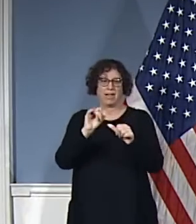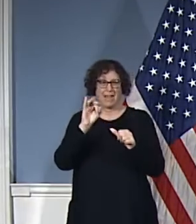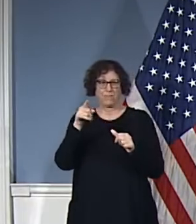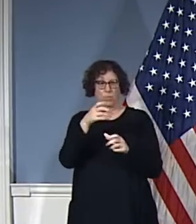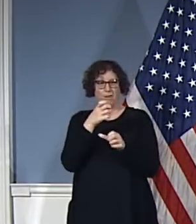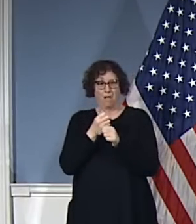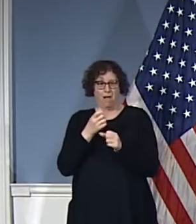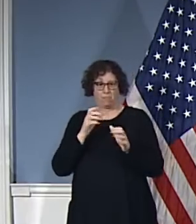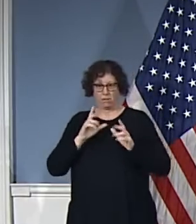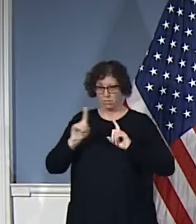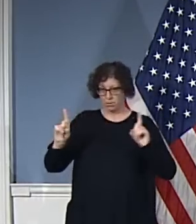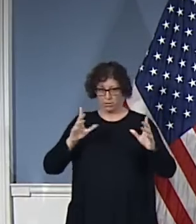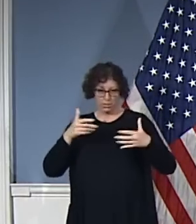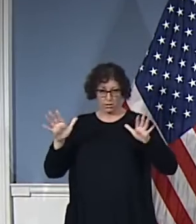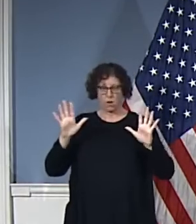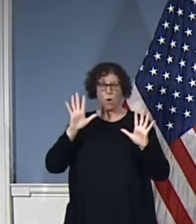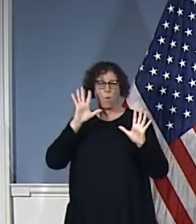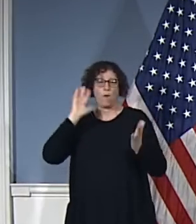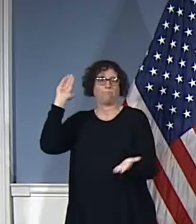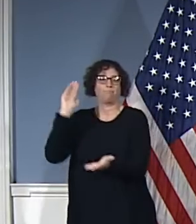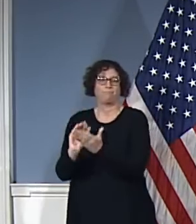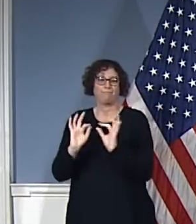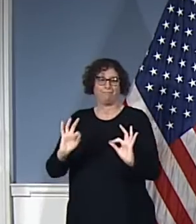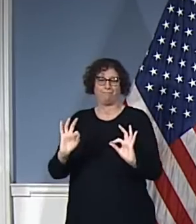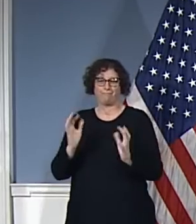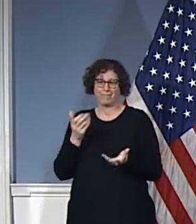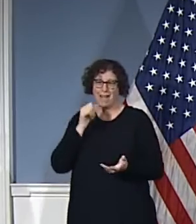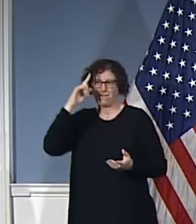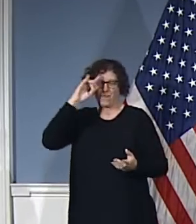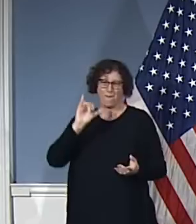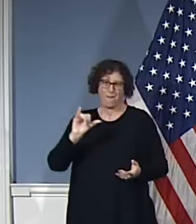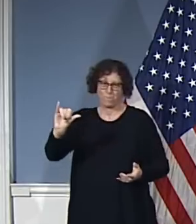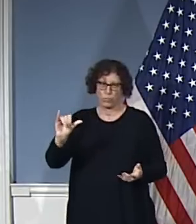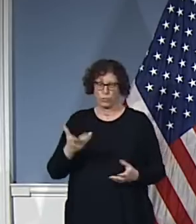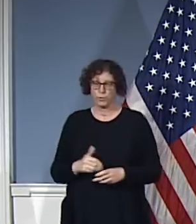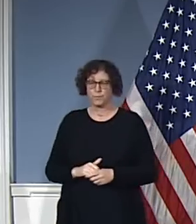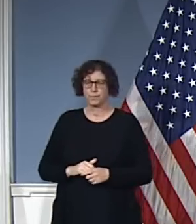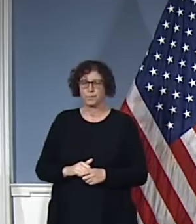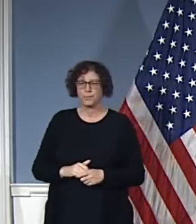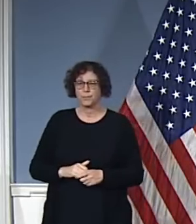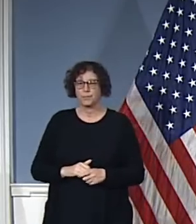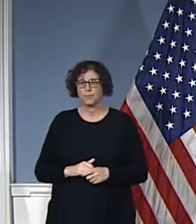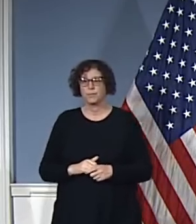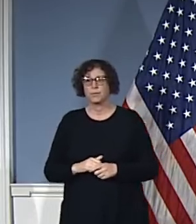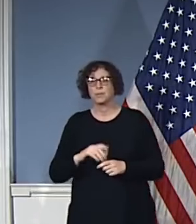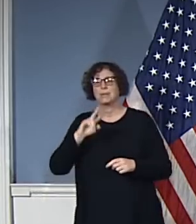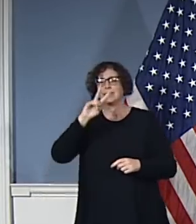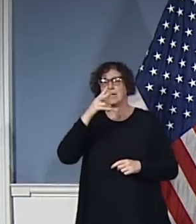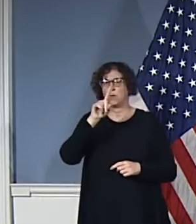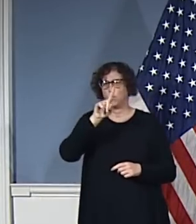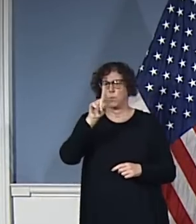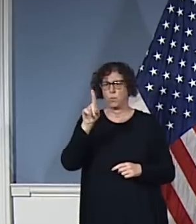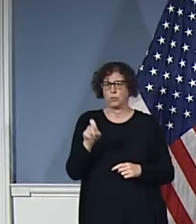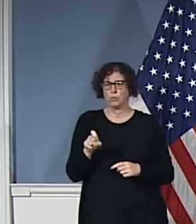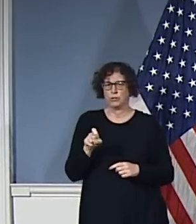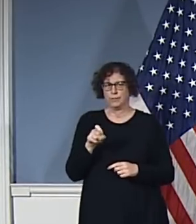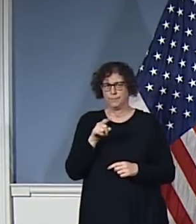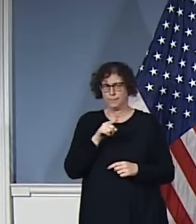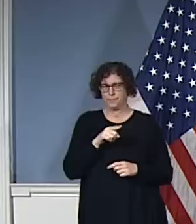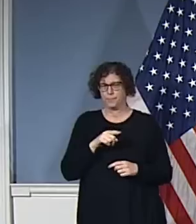If I could just, one more in that vein, Mr. Mayor. Governor Cuomo this morning floated the ideas of